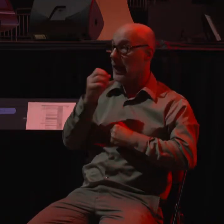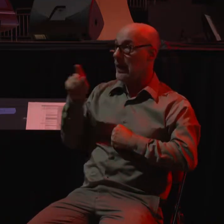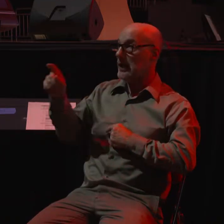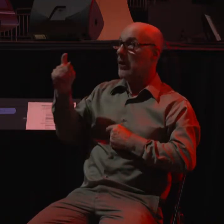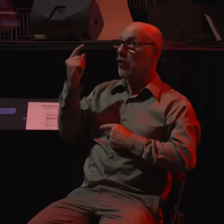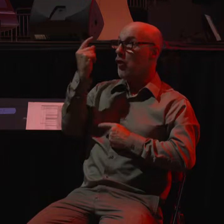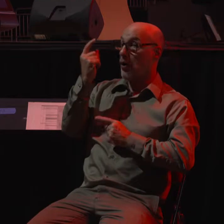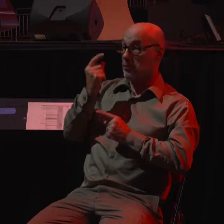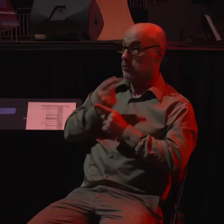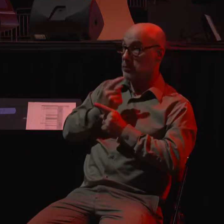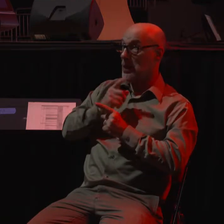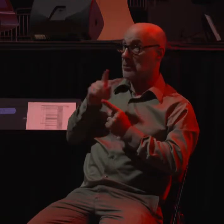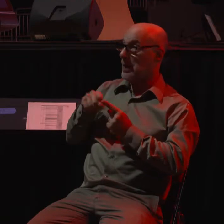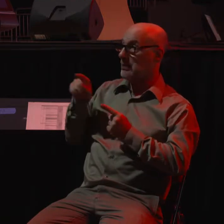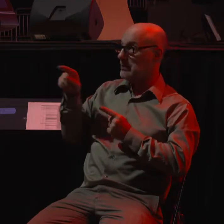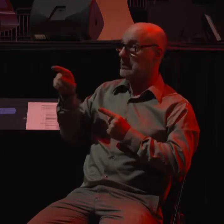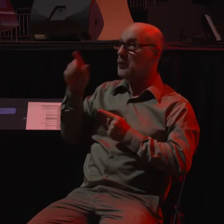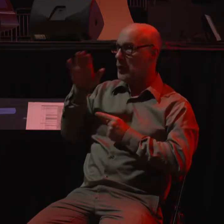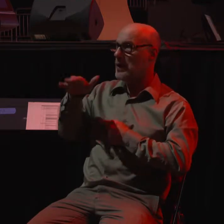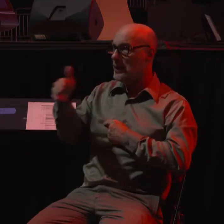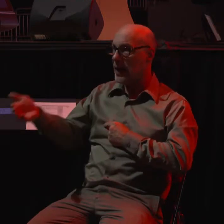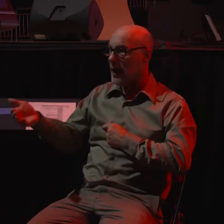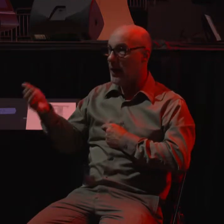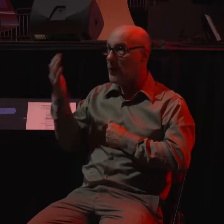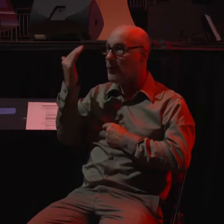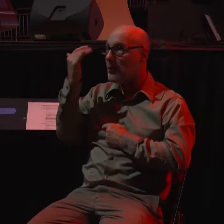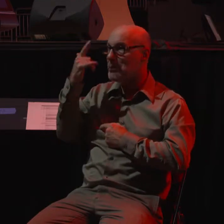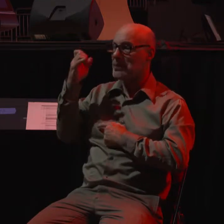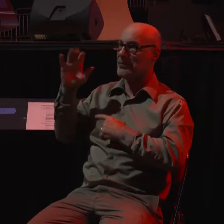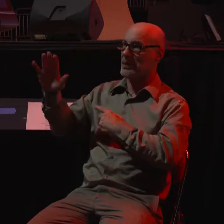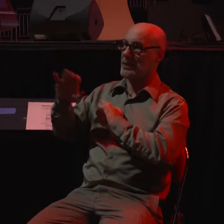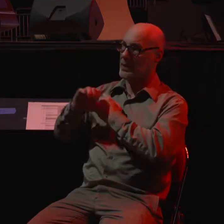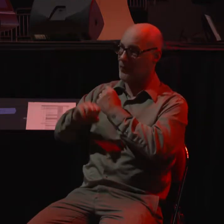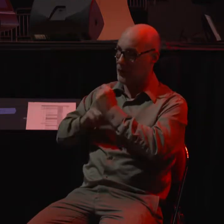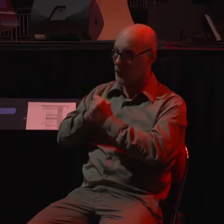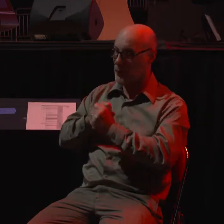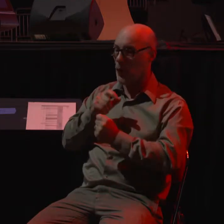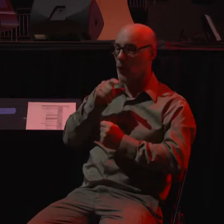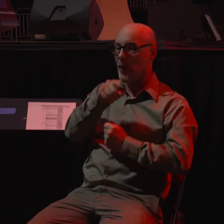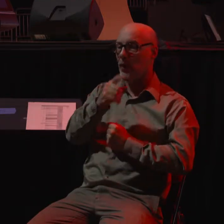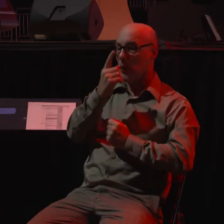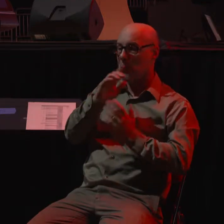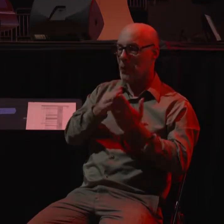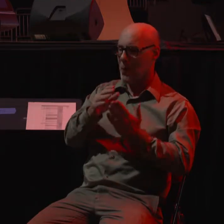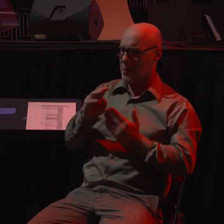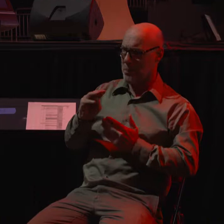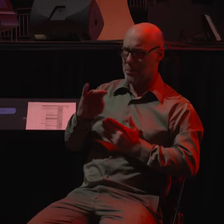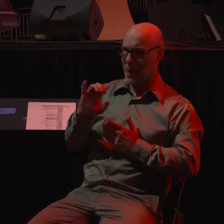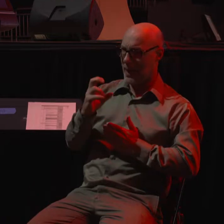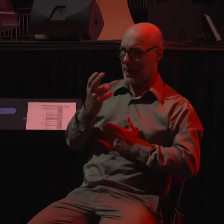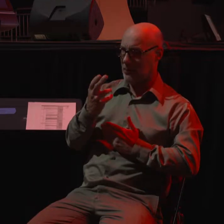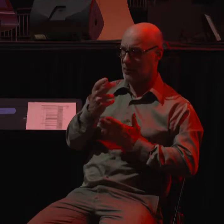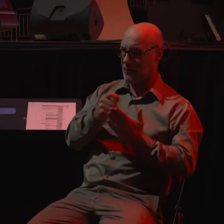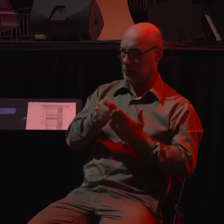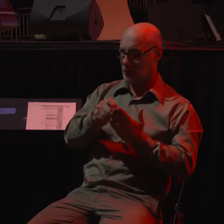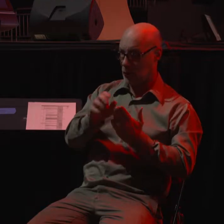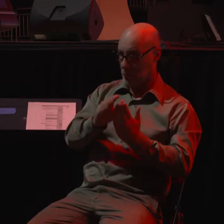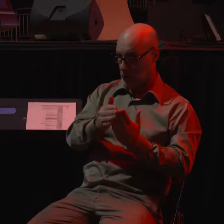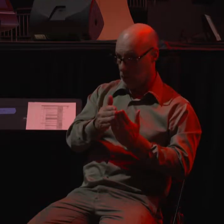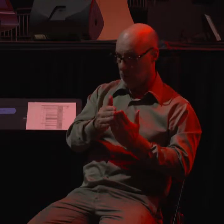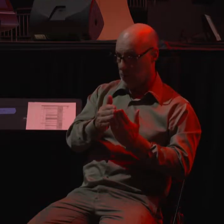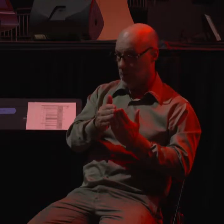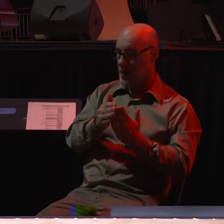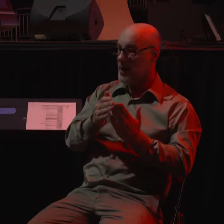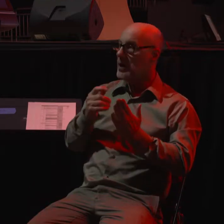mortality. And I think Micah does a great job with that, helping us to see how he tried to understand the justice of God